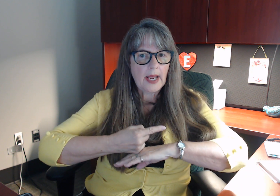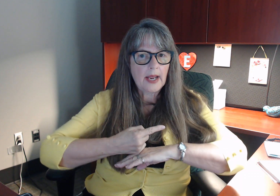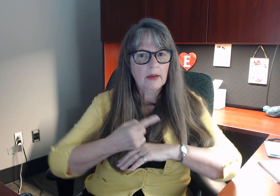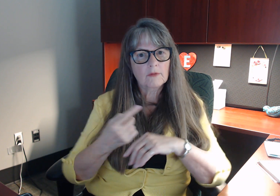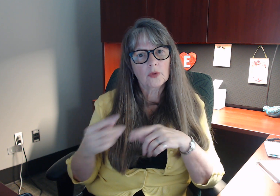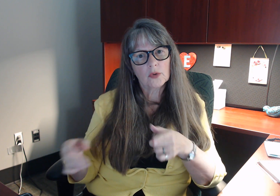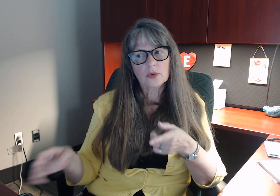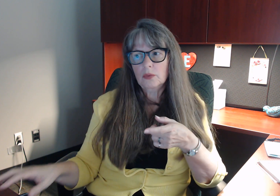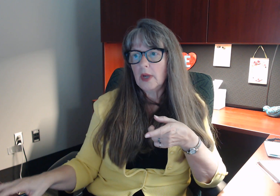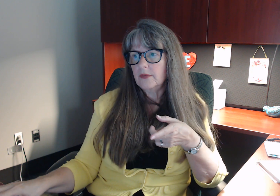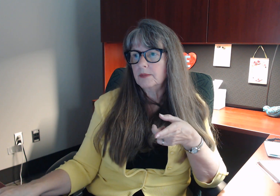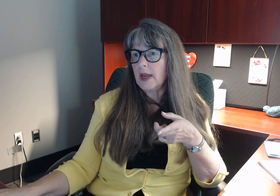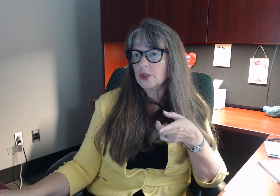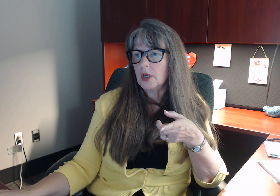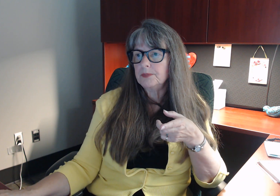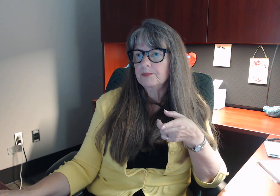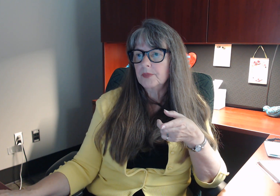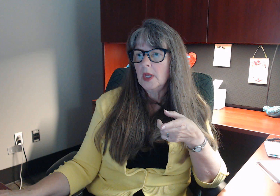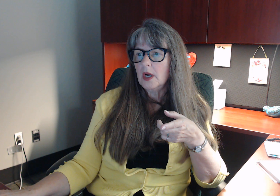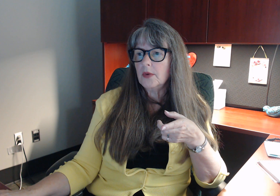Day for those who have passed on. Okay.